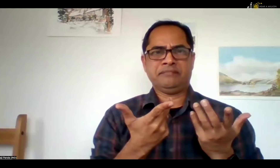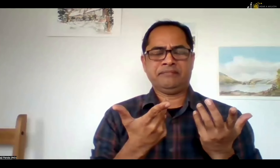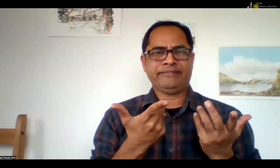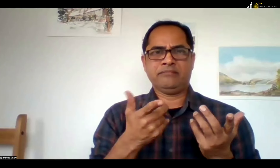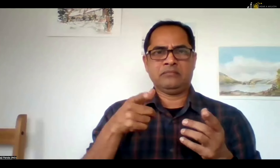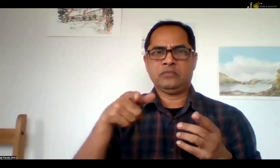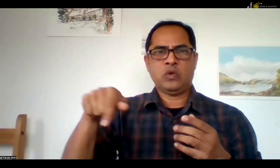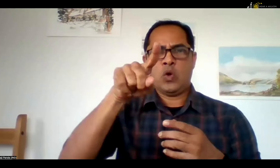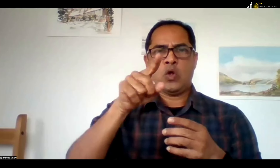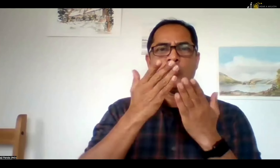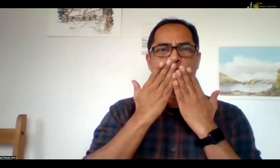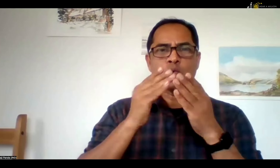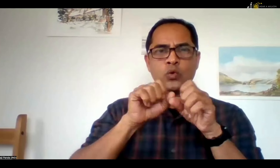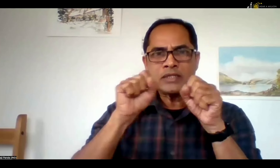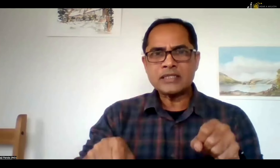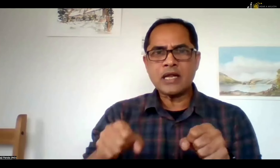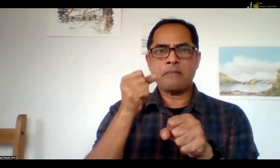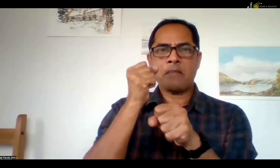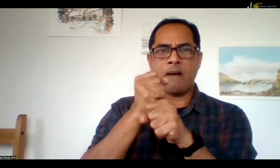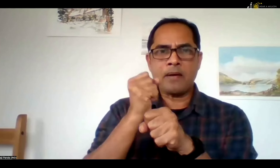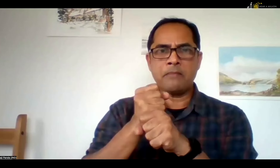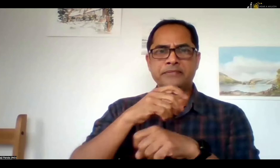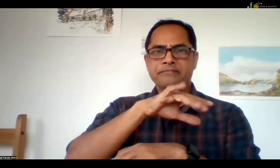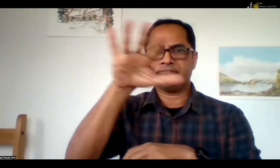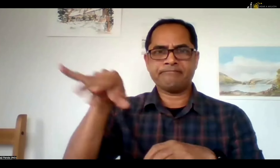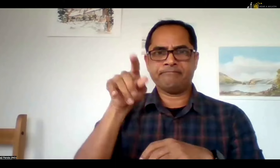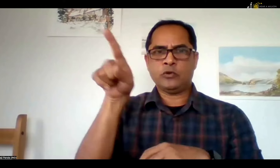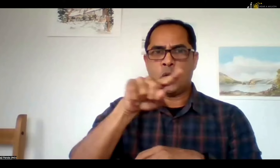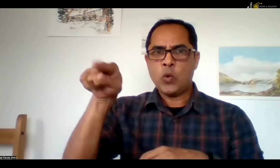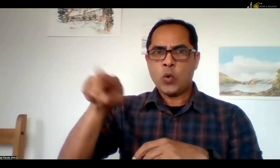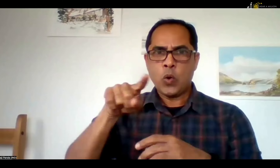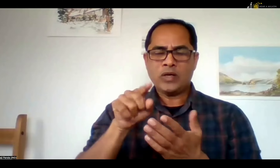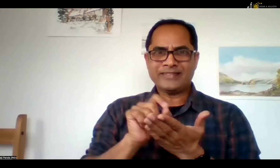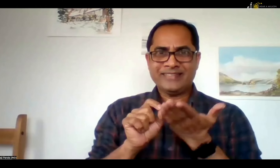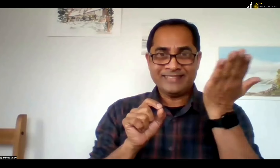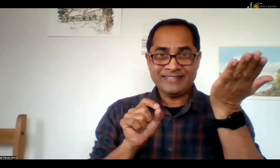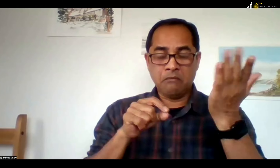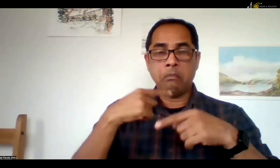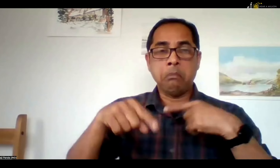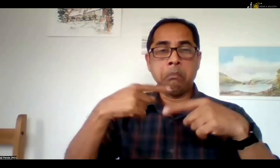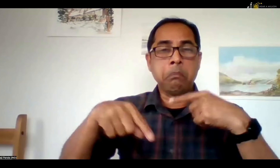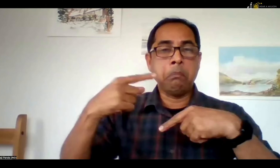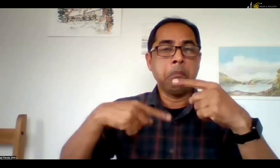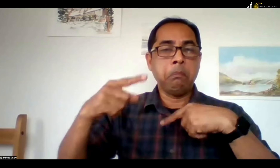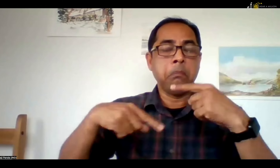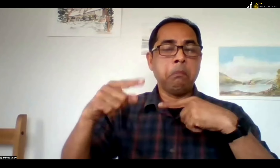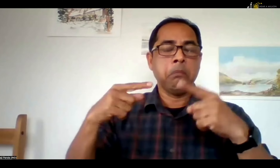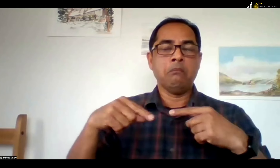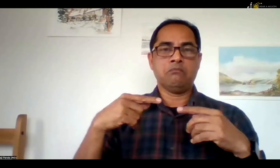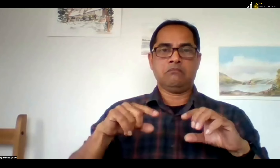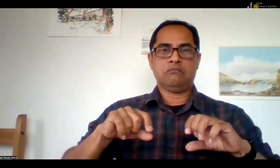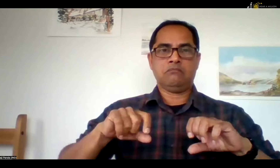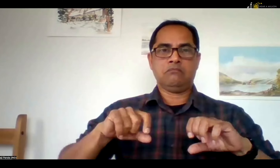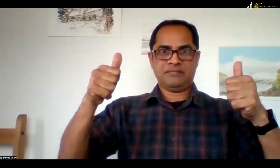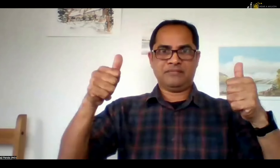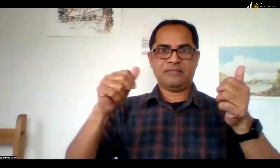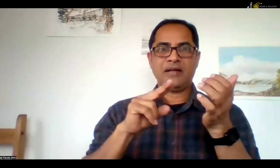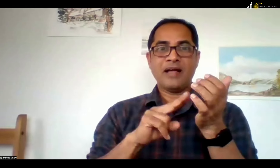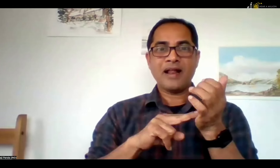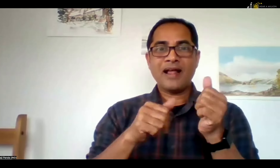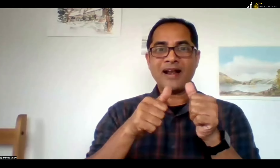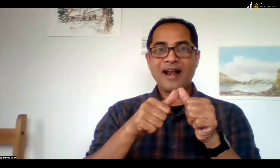has petitioned to the court that their child didn't get good education because the mess that the education sector is